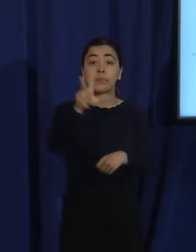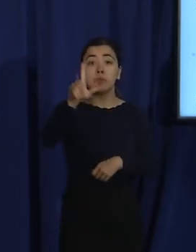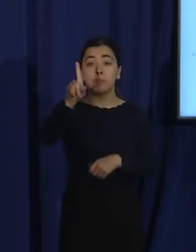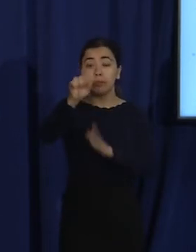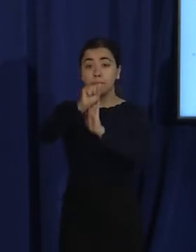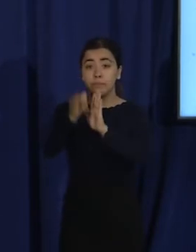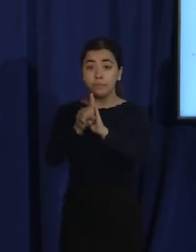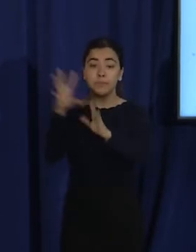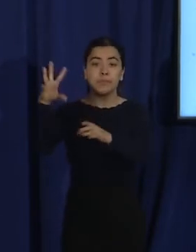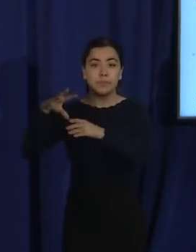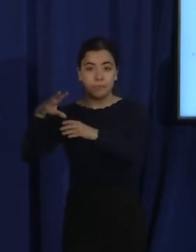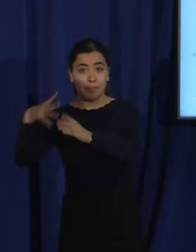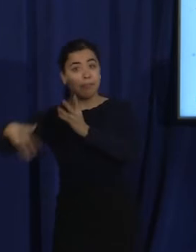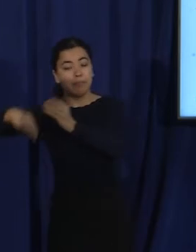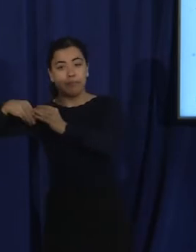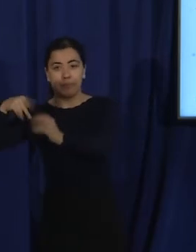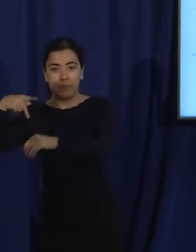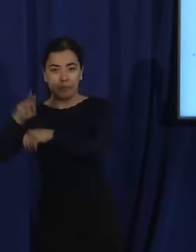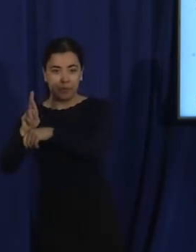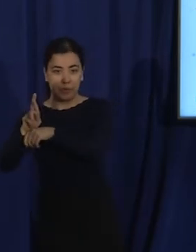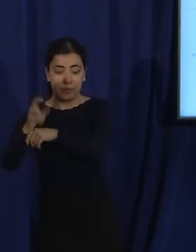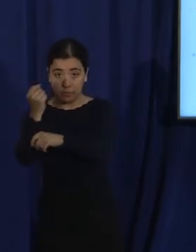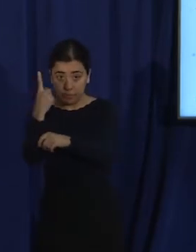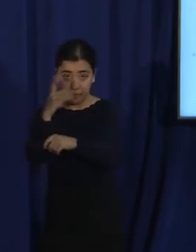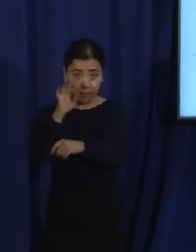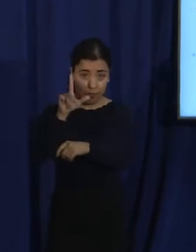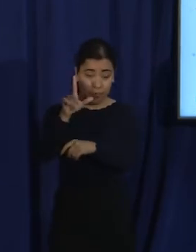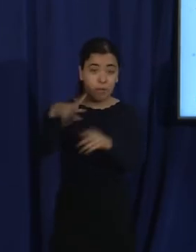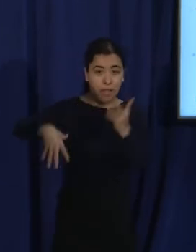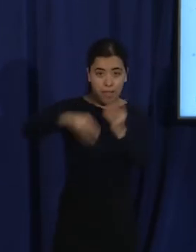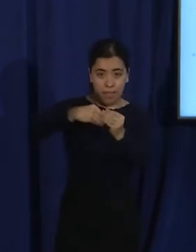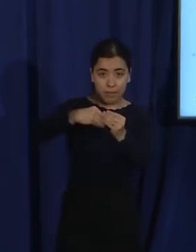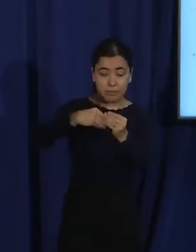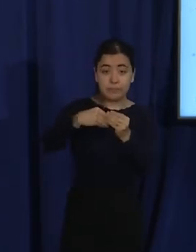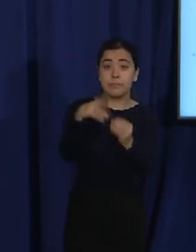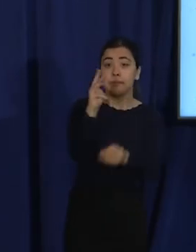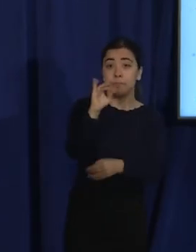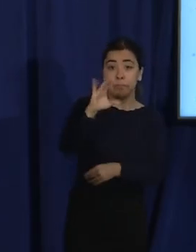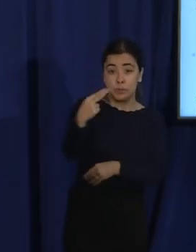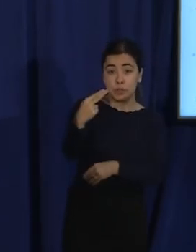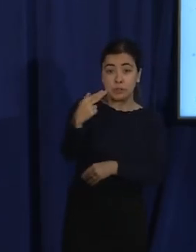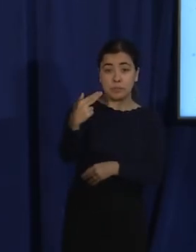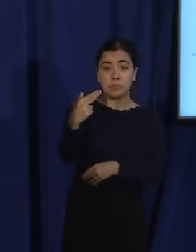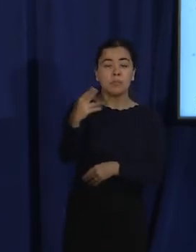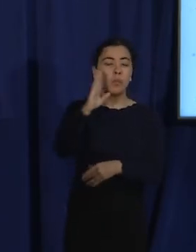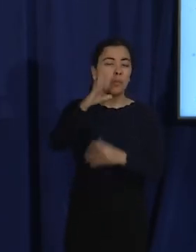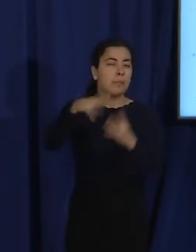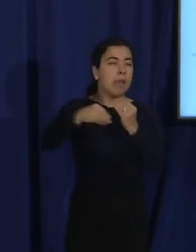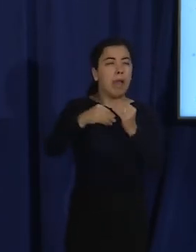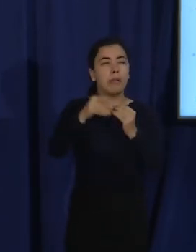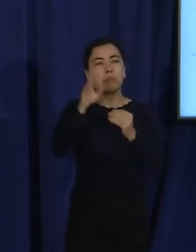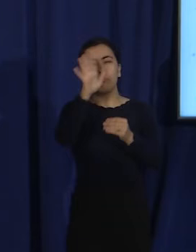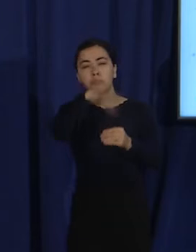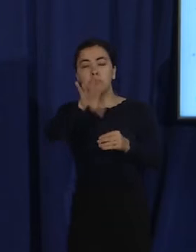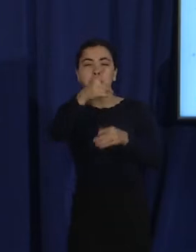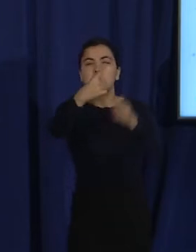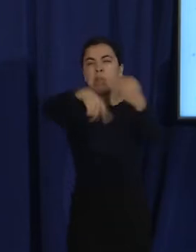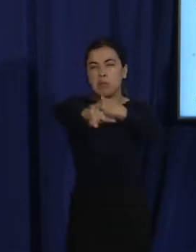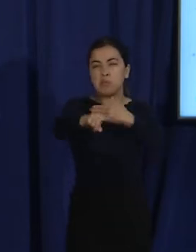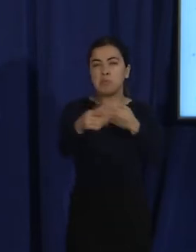Rico. Florida is being added, and Michigan is likely to be added next week.